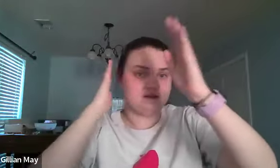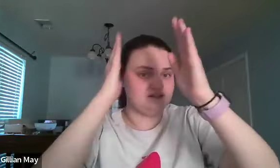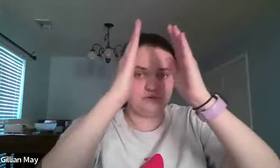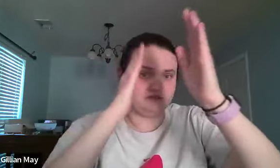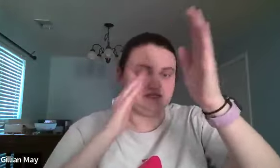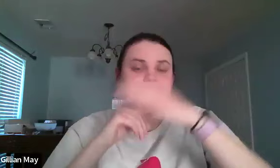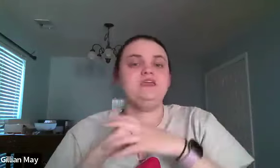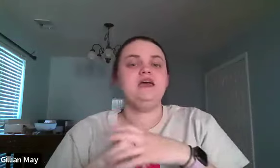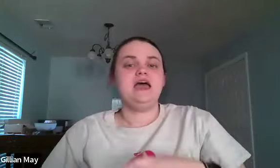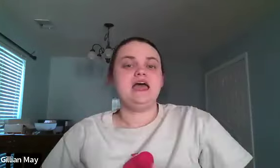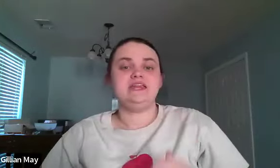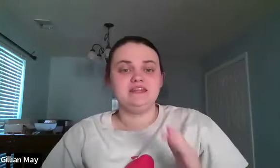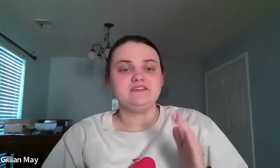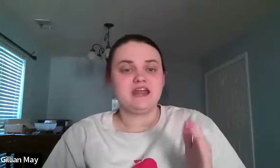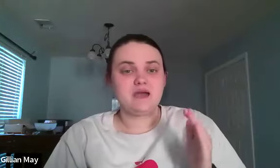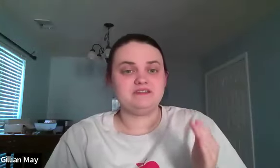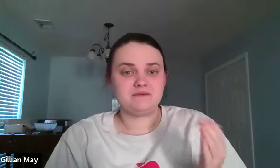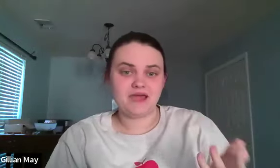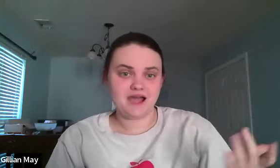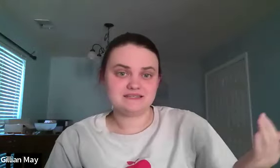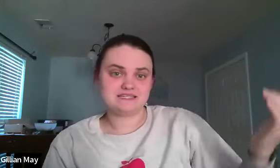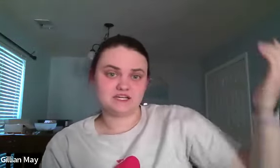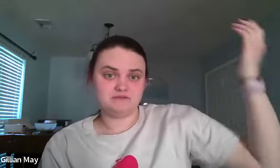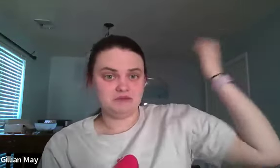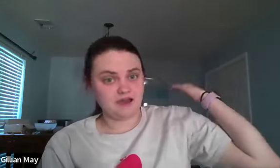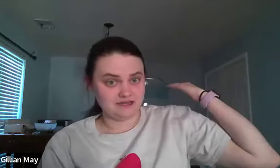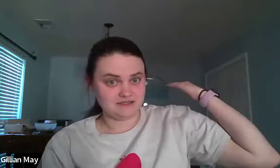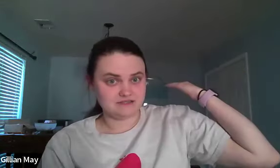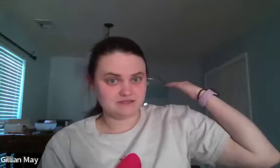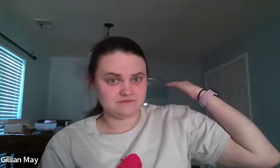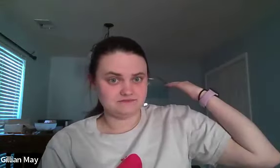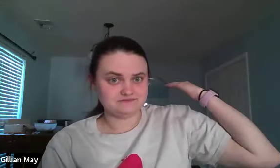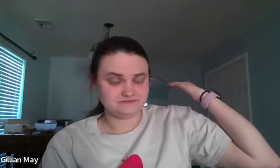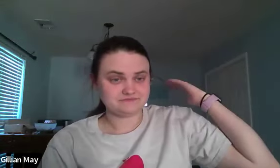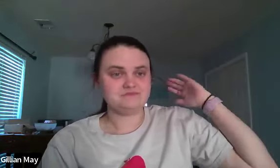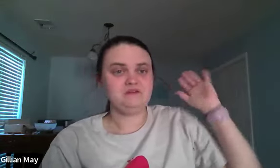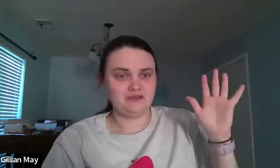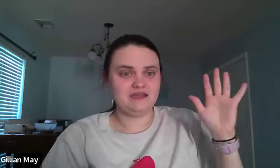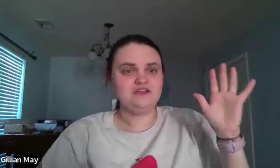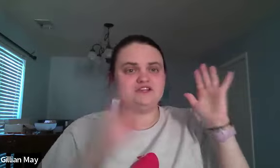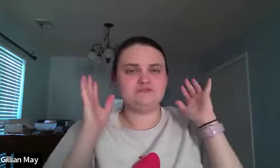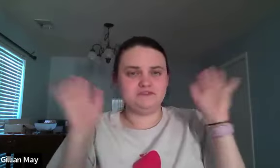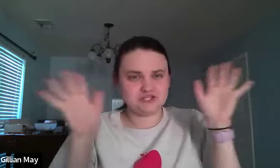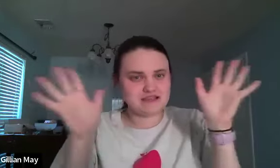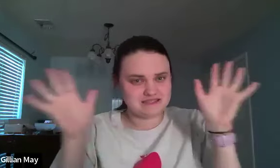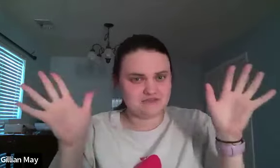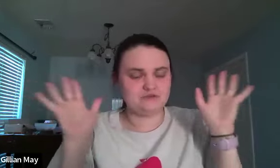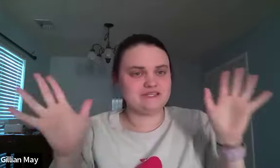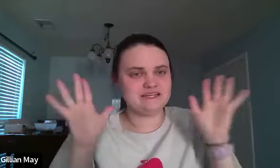walking towards it. And then anything that happened in the past is going to be behind us. Okay, so visualize that. The reason I